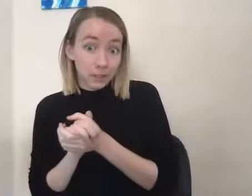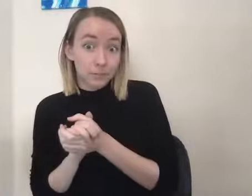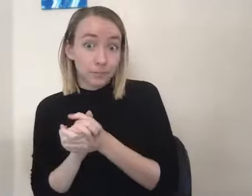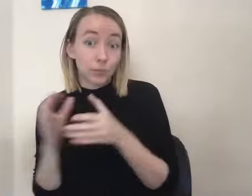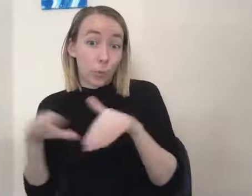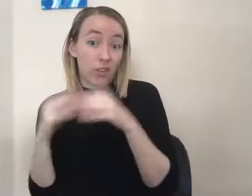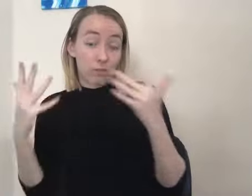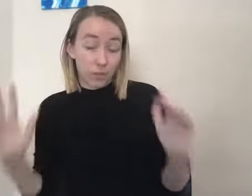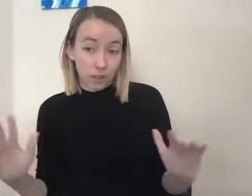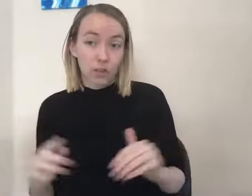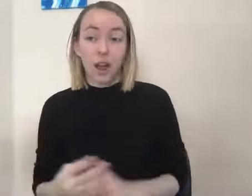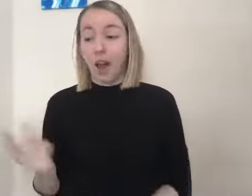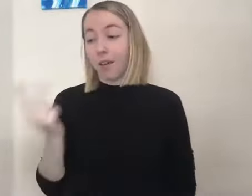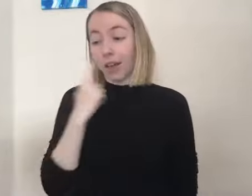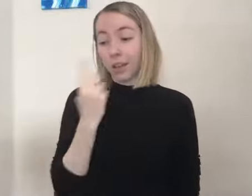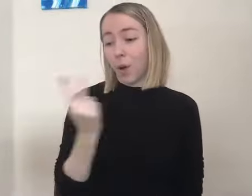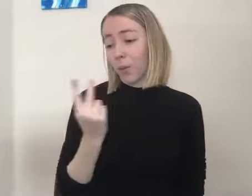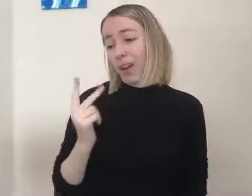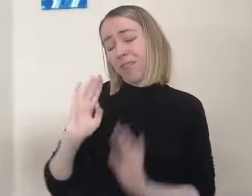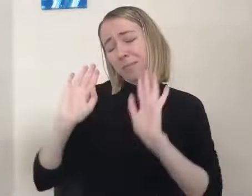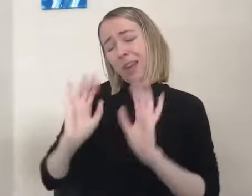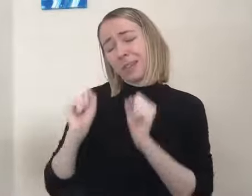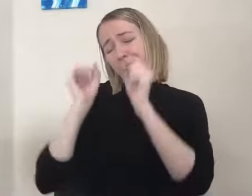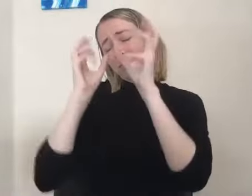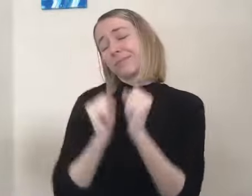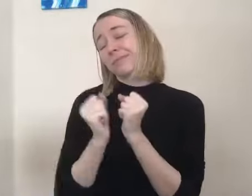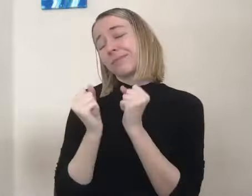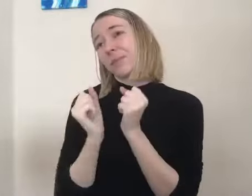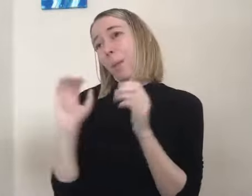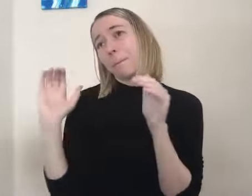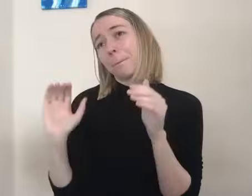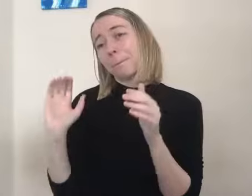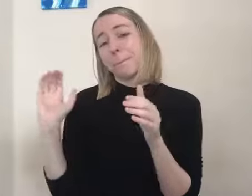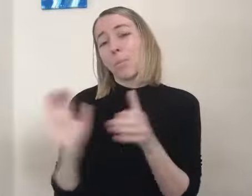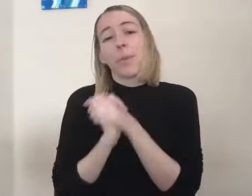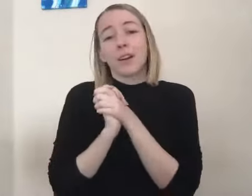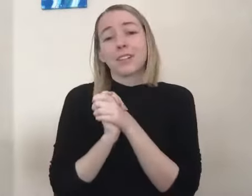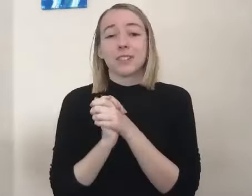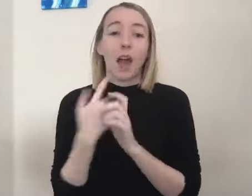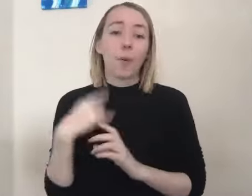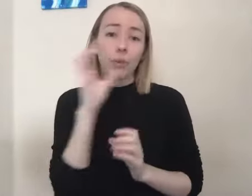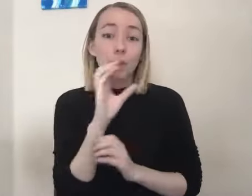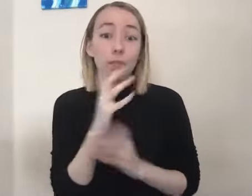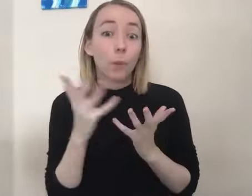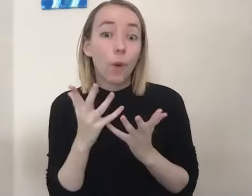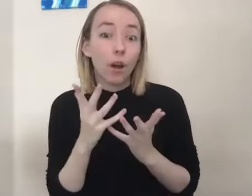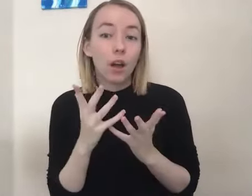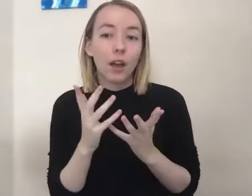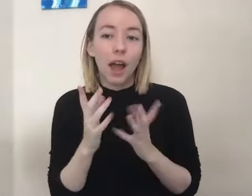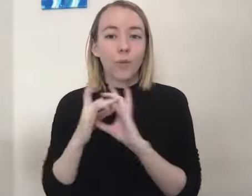night, and it was all good fun. But when I got married to my partner, I thought we